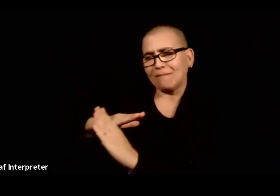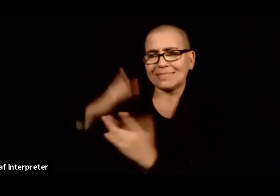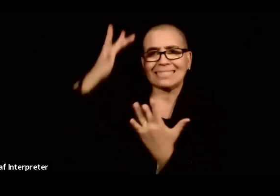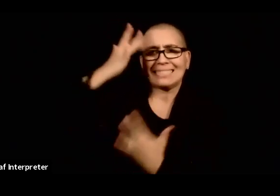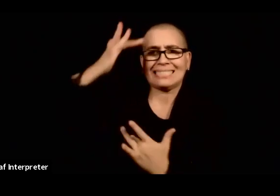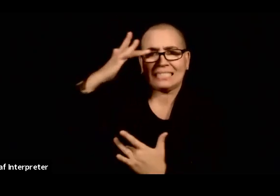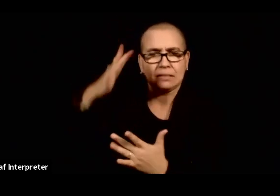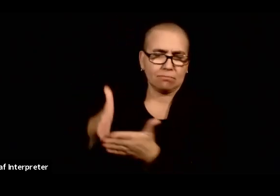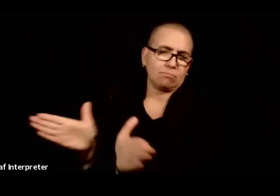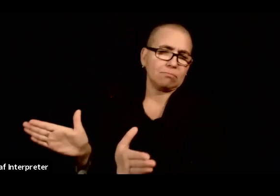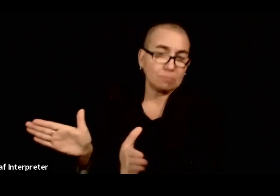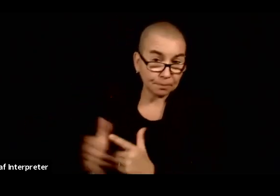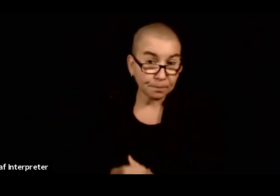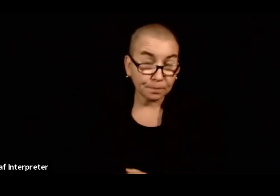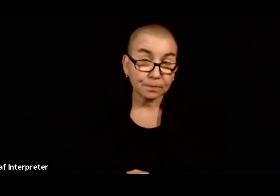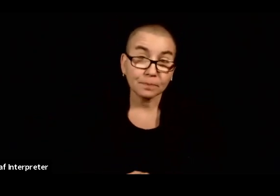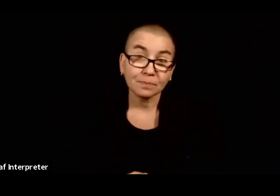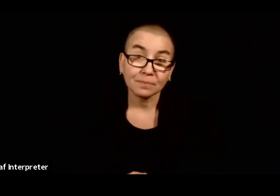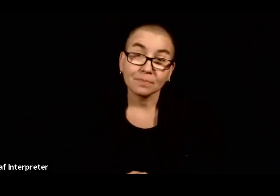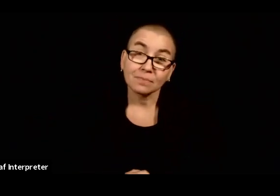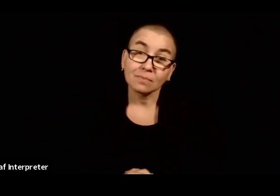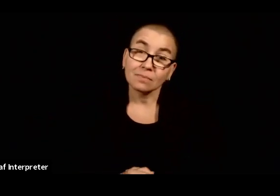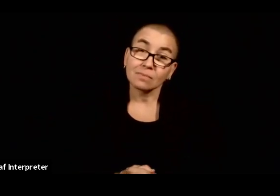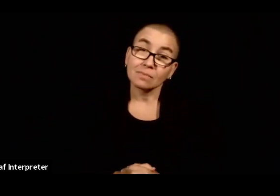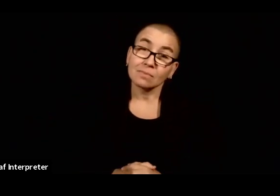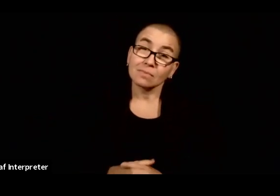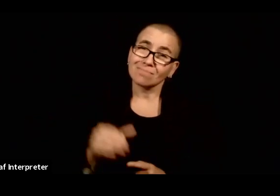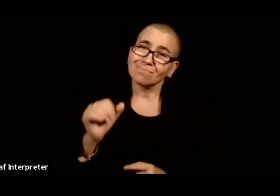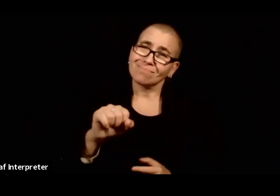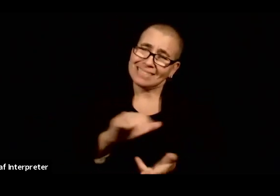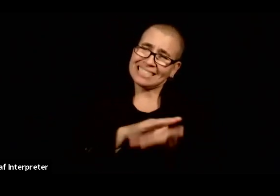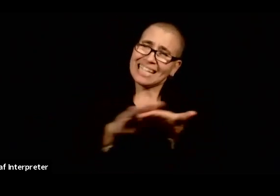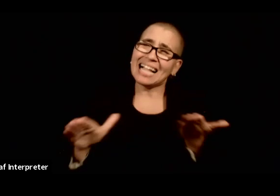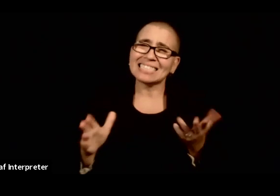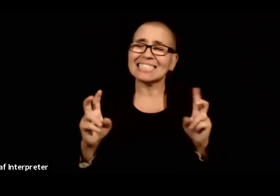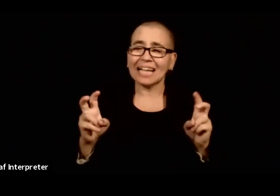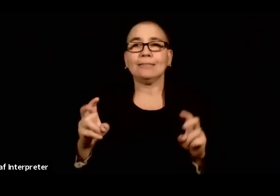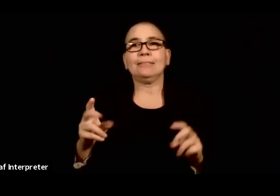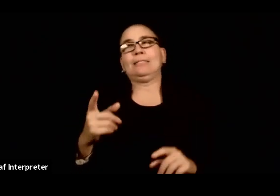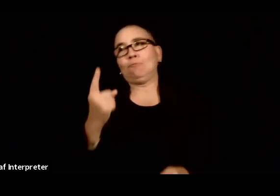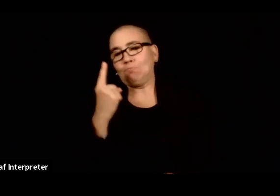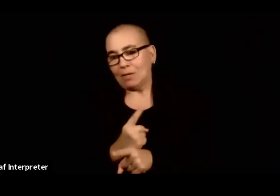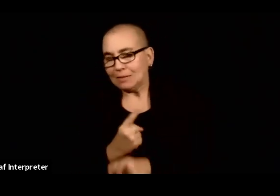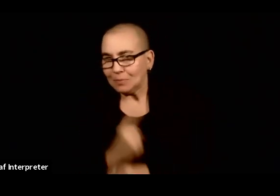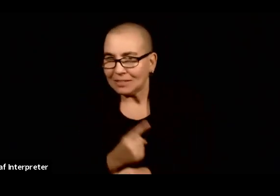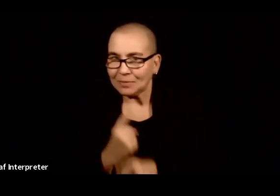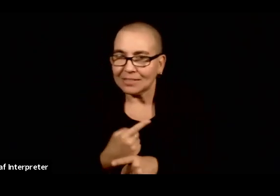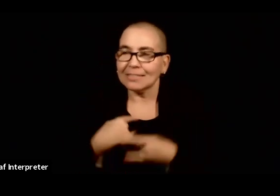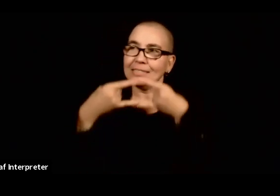step back from the immediacy of masking, social distancing, and the things that we've been talking about so much